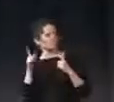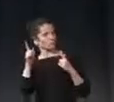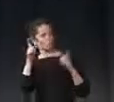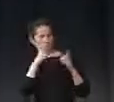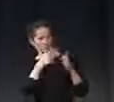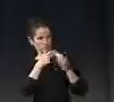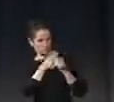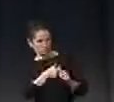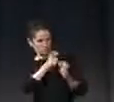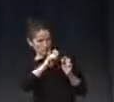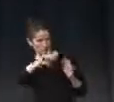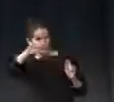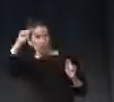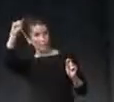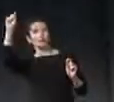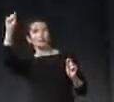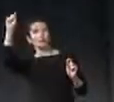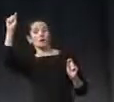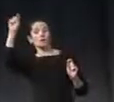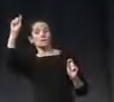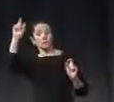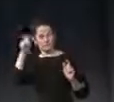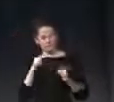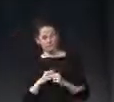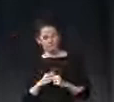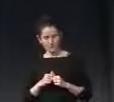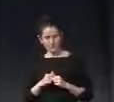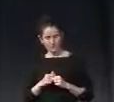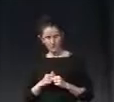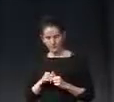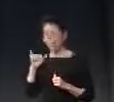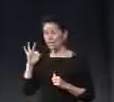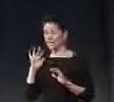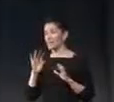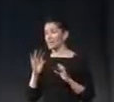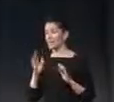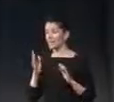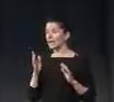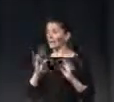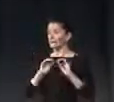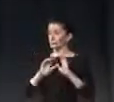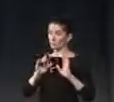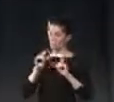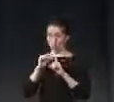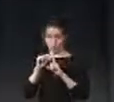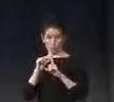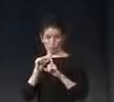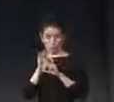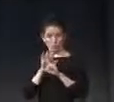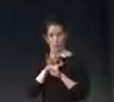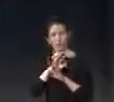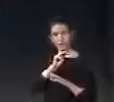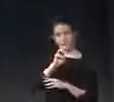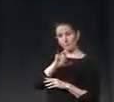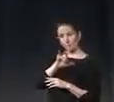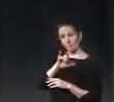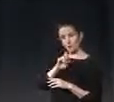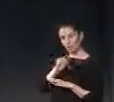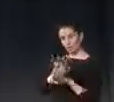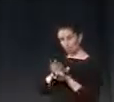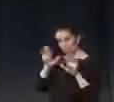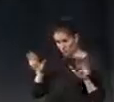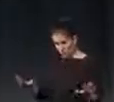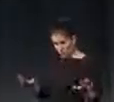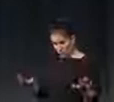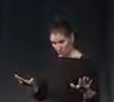off the page. If it was obvious that words were distinct from their modulation, the same words could be differently inflected. Together,